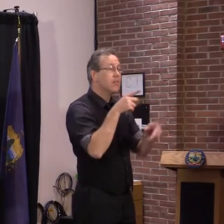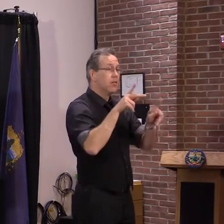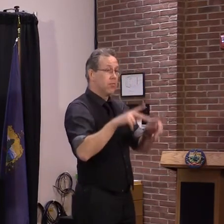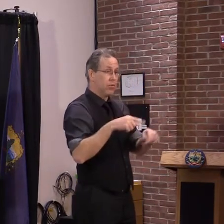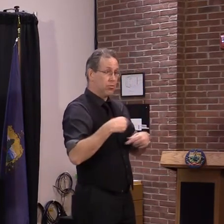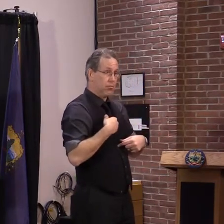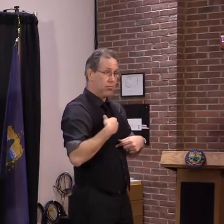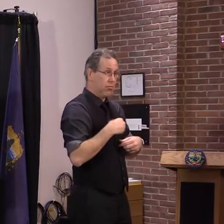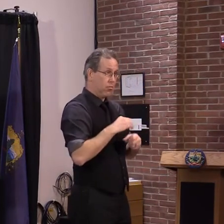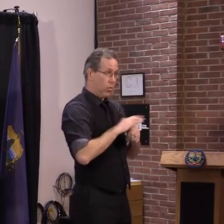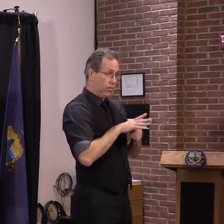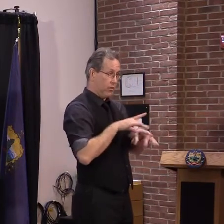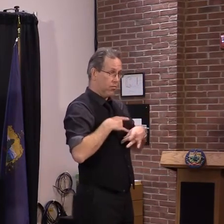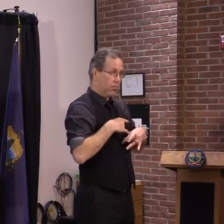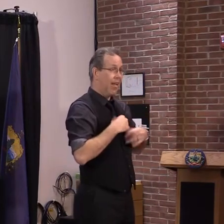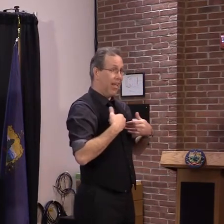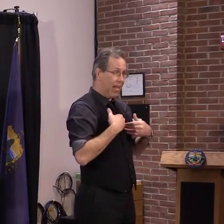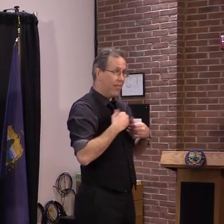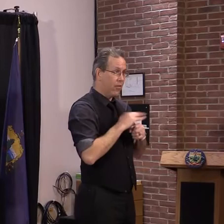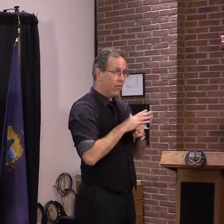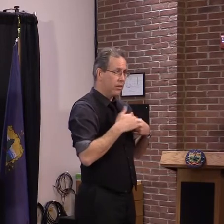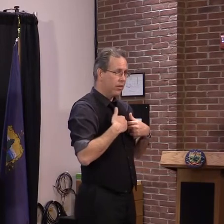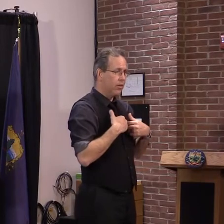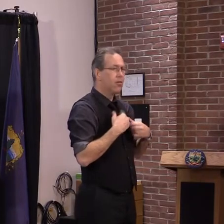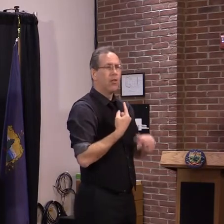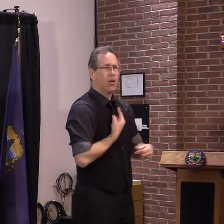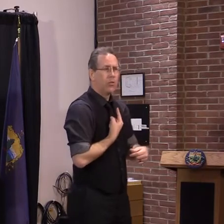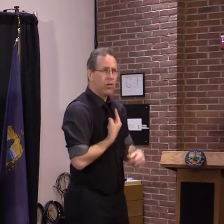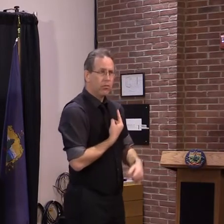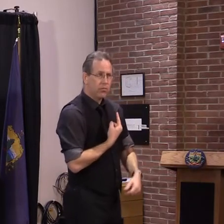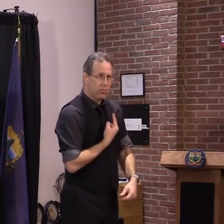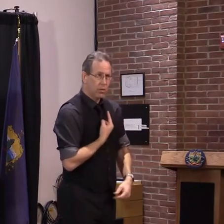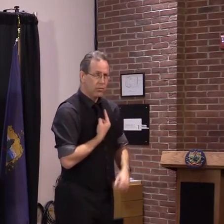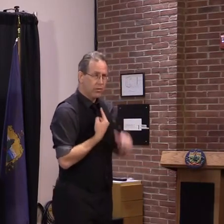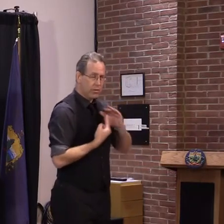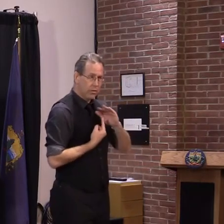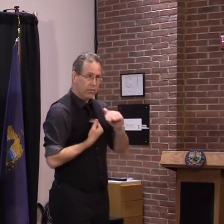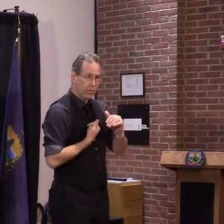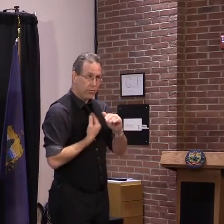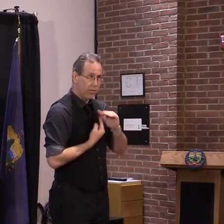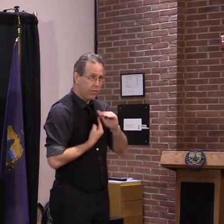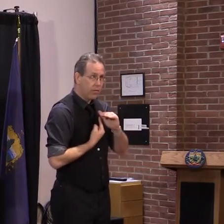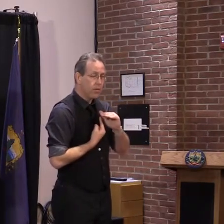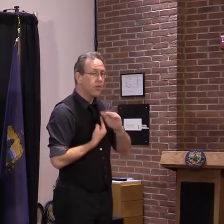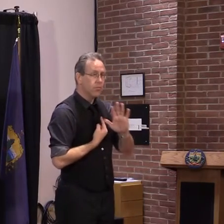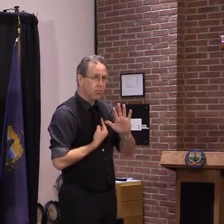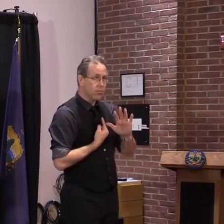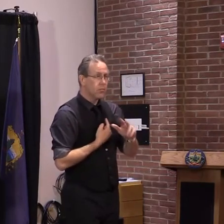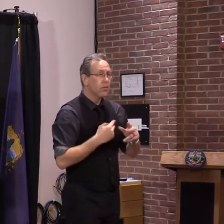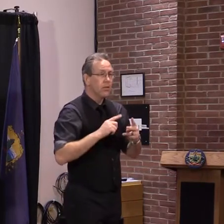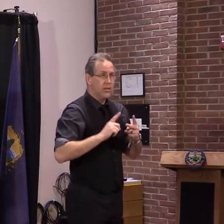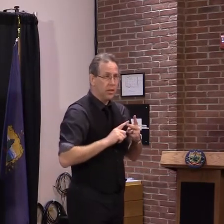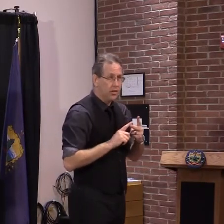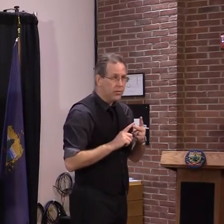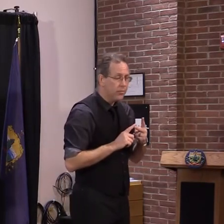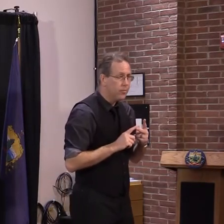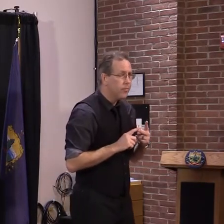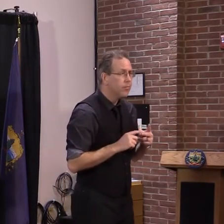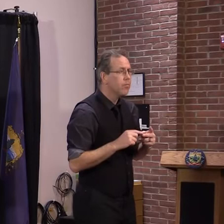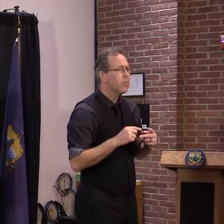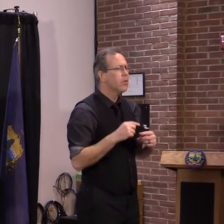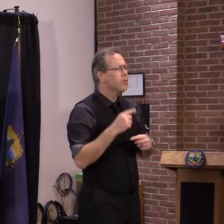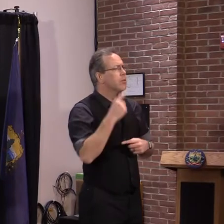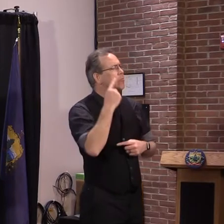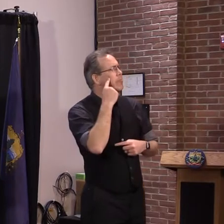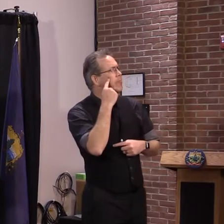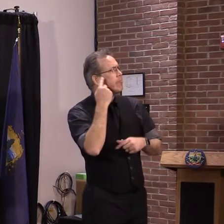need to know you have to isolate and what to do about that. Secondly, to try to understand where you were in the 48